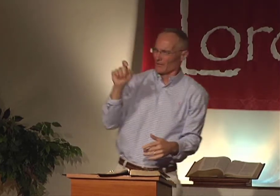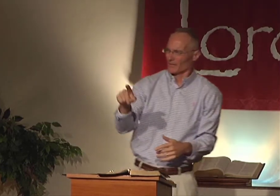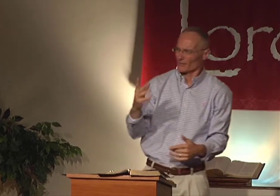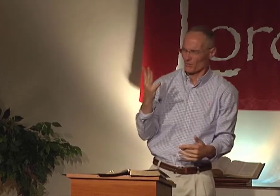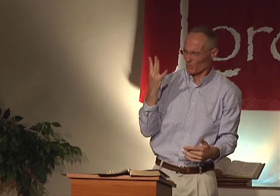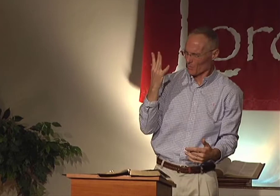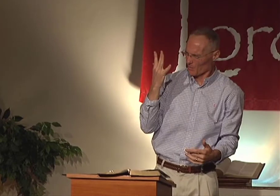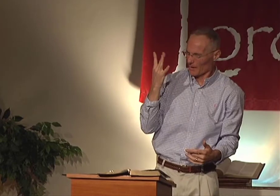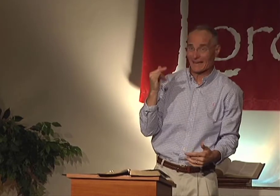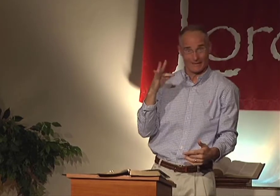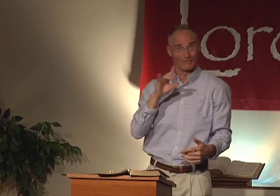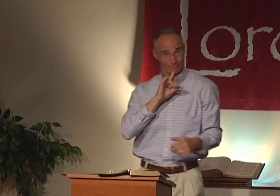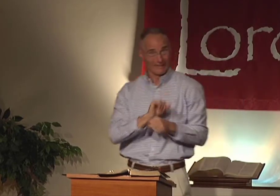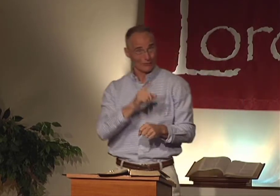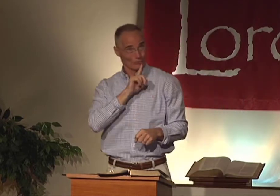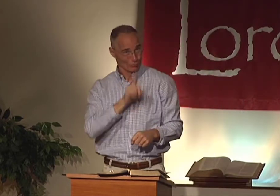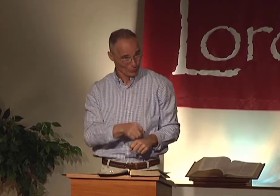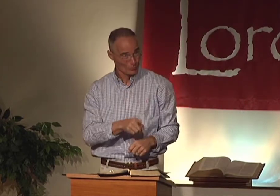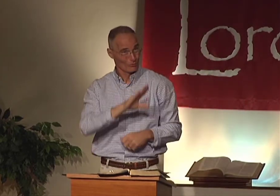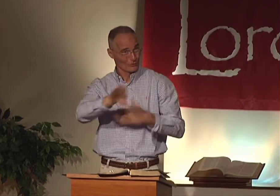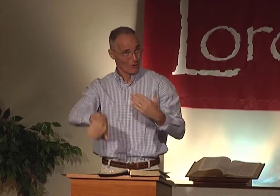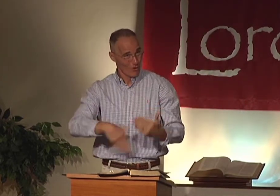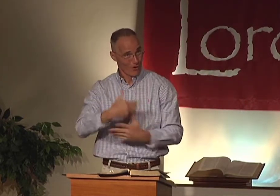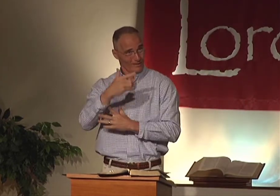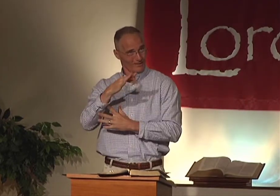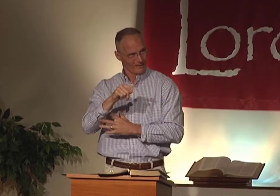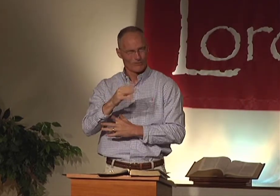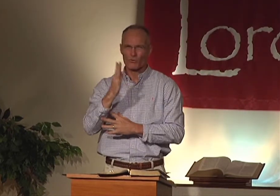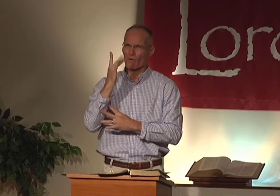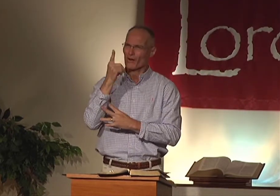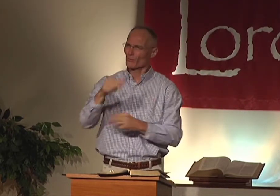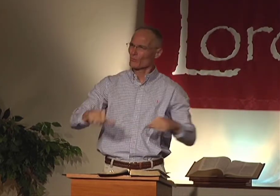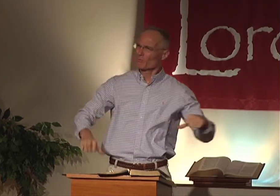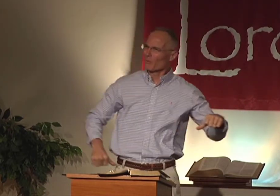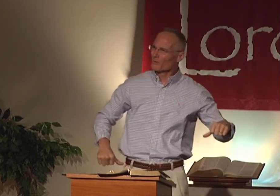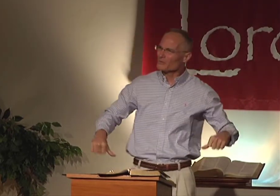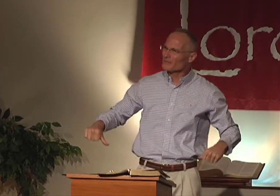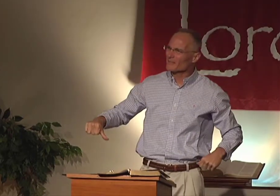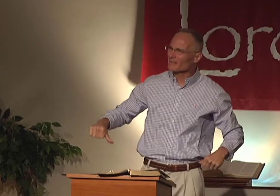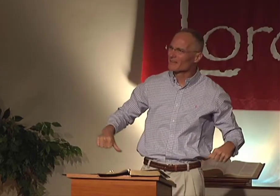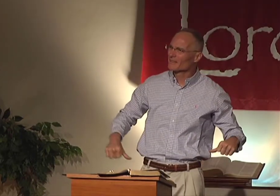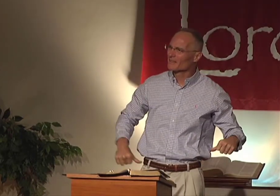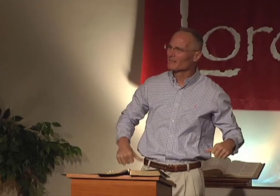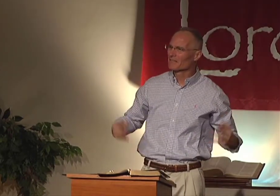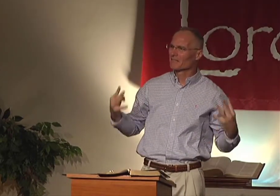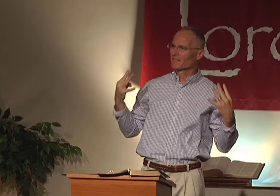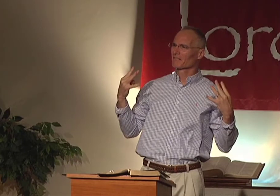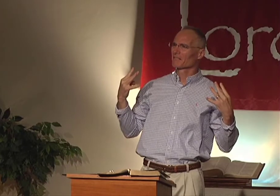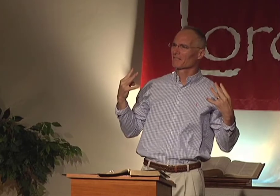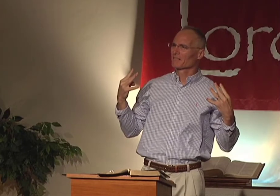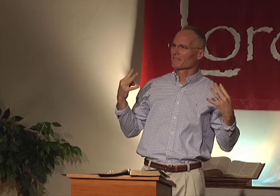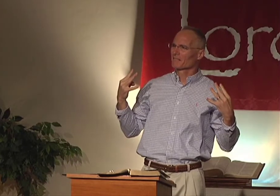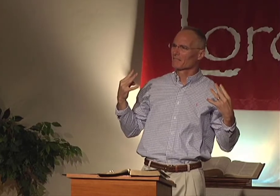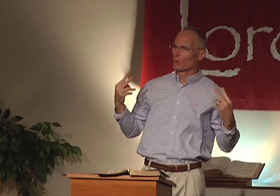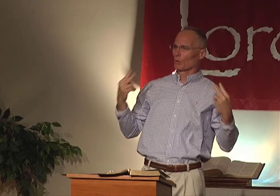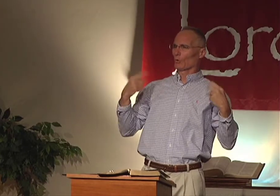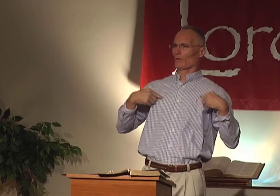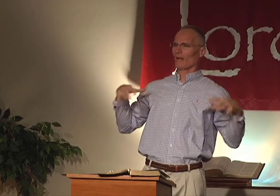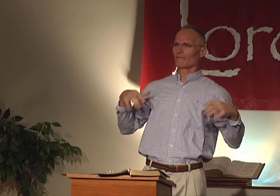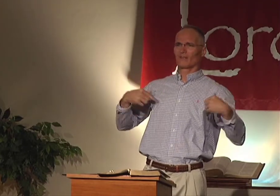So why is Paul asking them, if that's true, it's all been a gift, why are you boasting? Look at